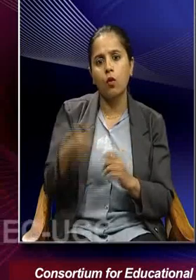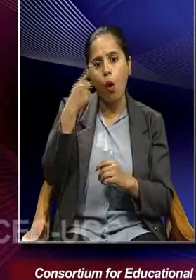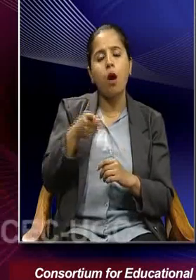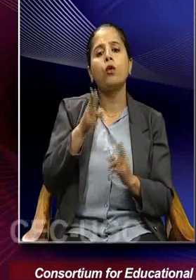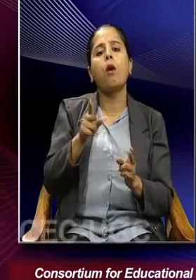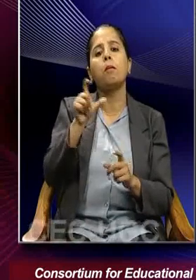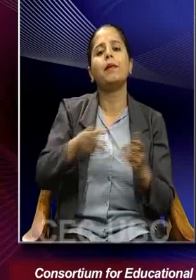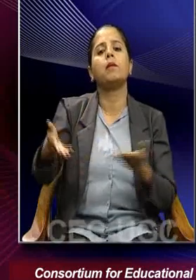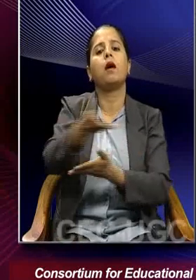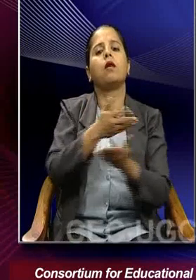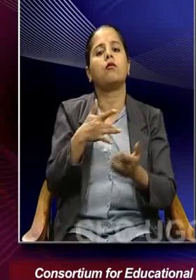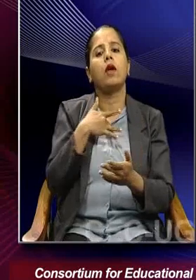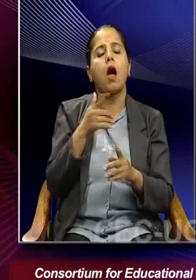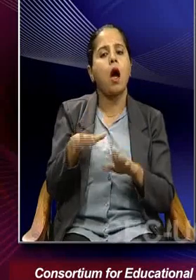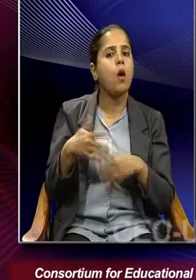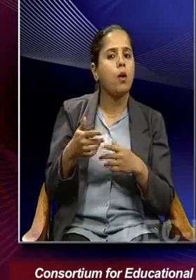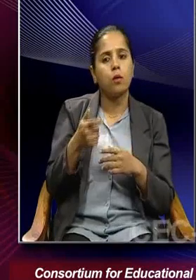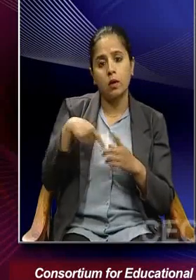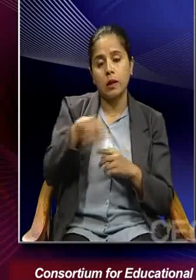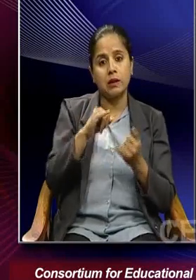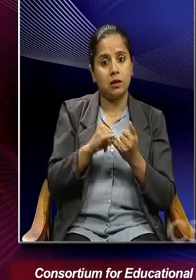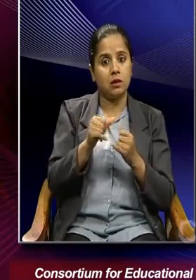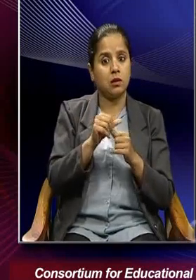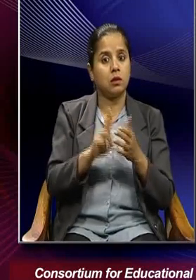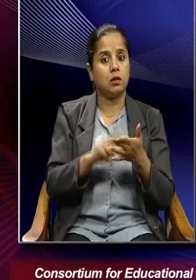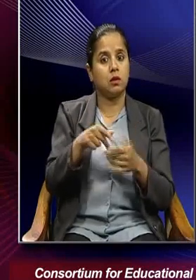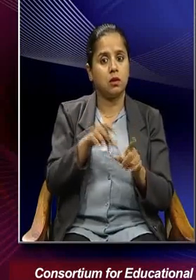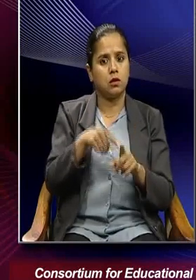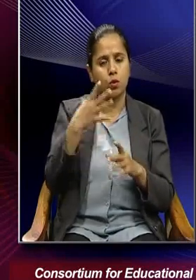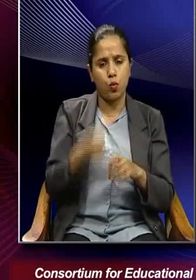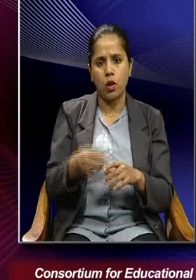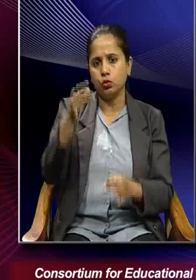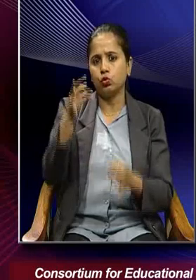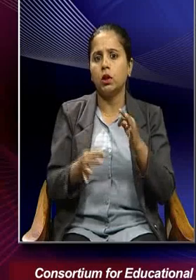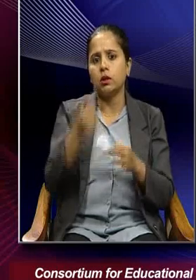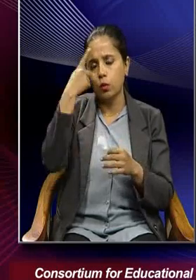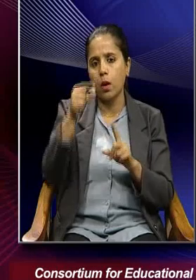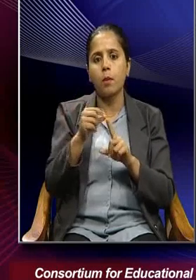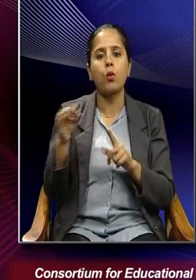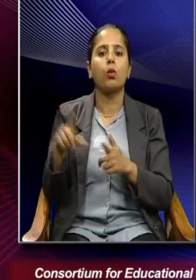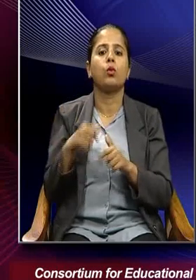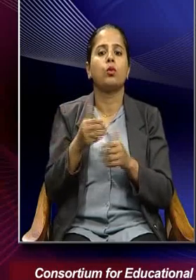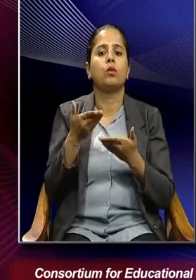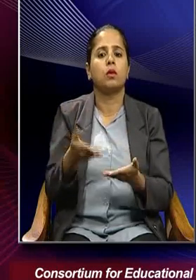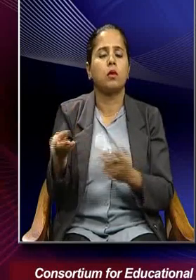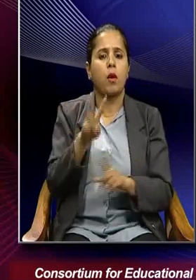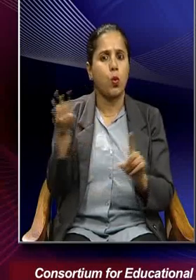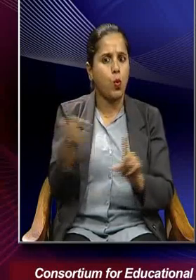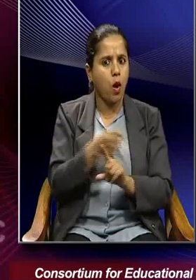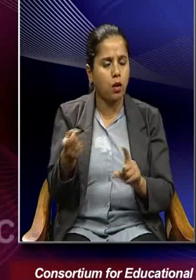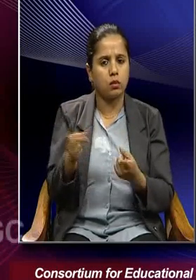people. And how Sanjay Dutt tries to seek justice for Pooja Bhatt through the kind of